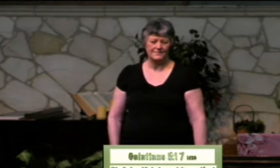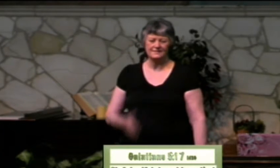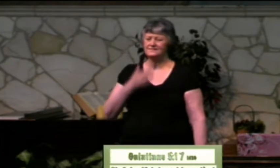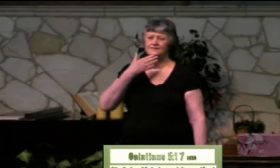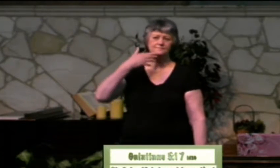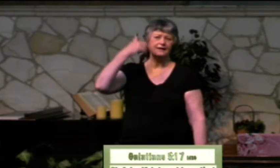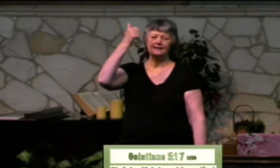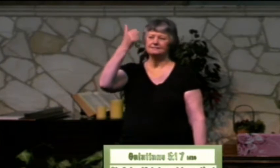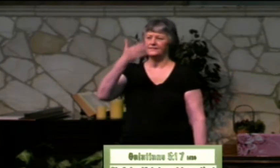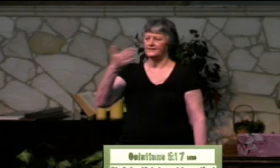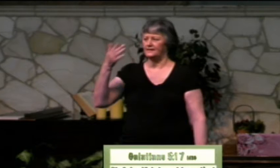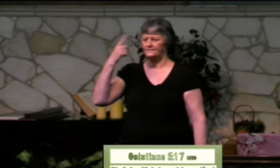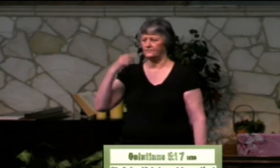It's the best thing for me.